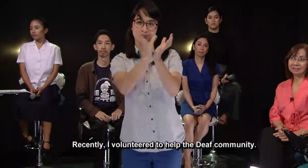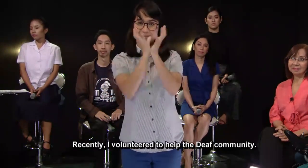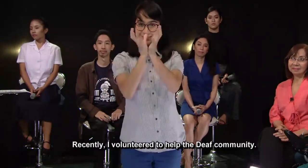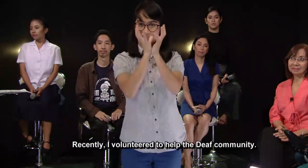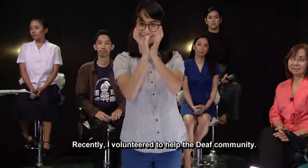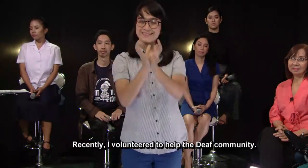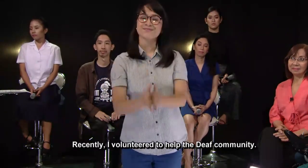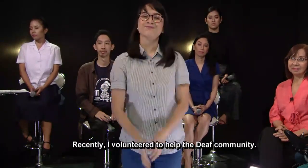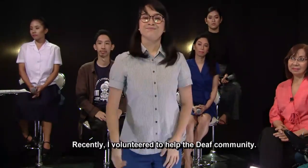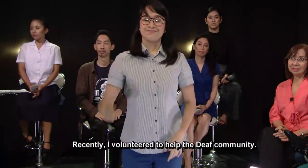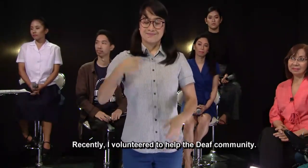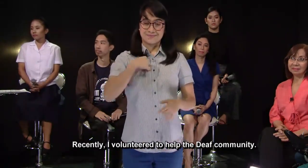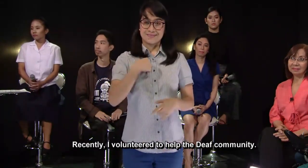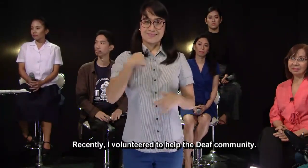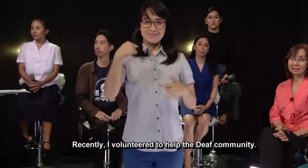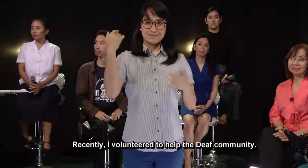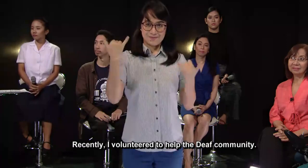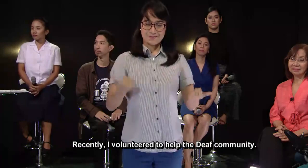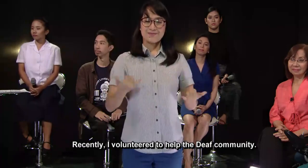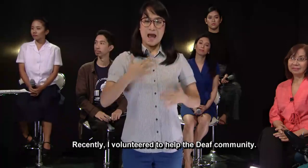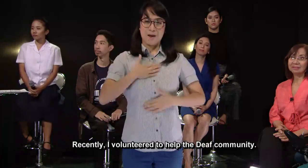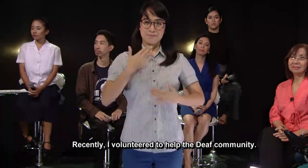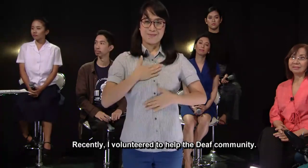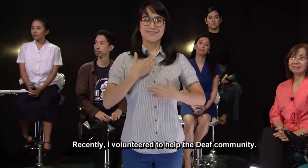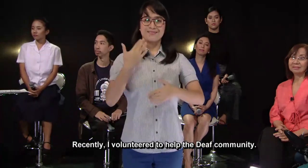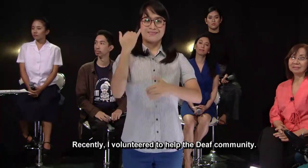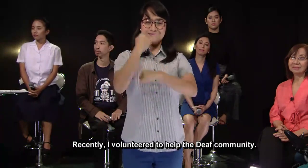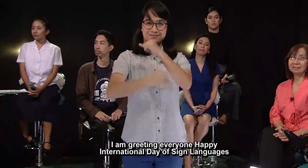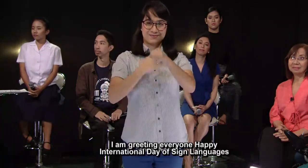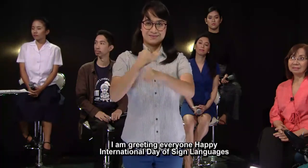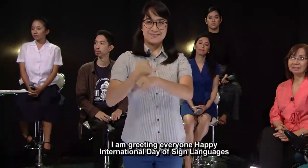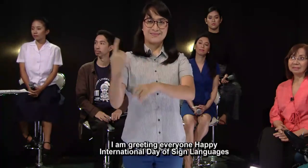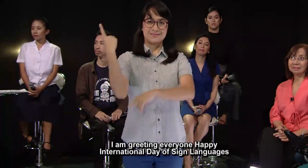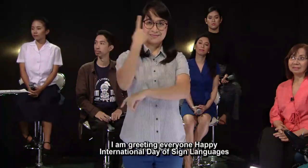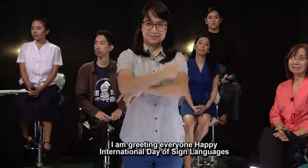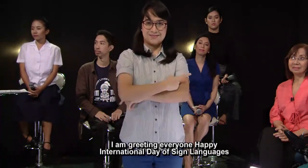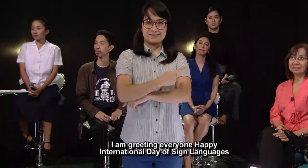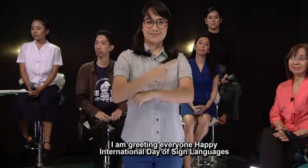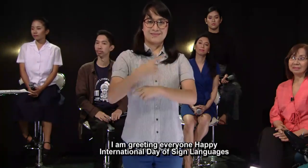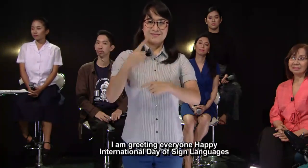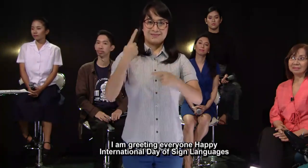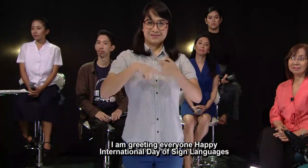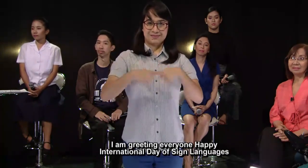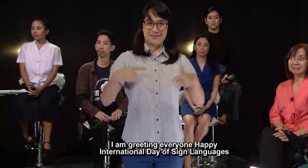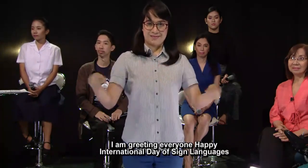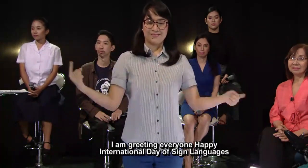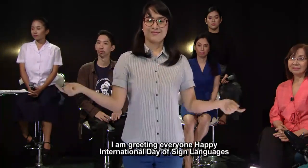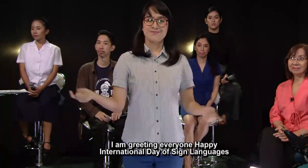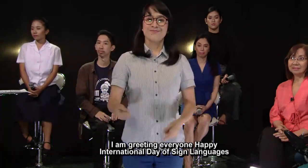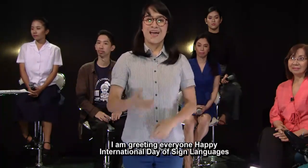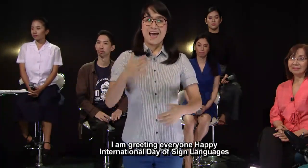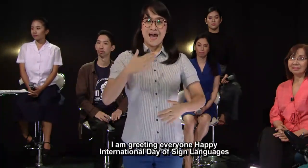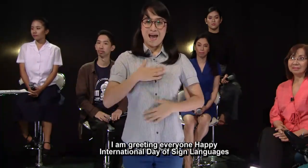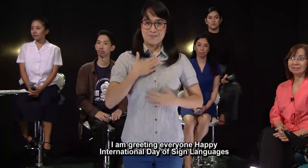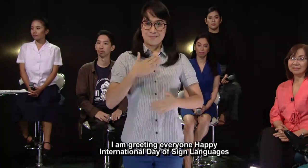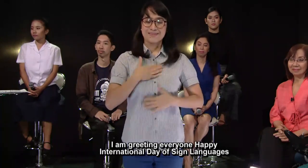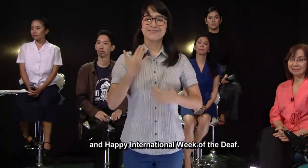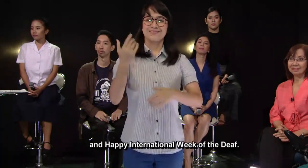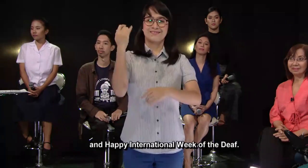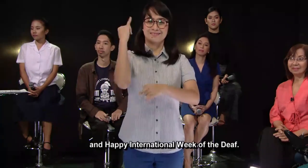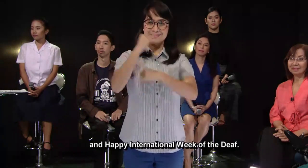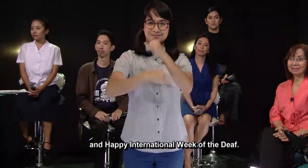Recently, I just volunteered to help the deaf community, and I'm greeting everyone a Happy International Day of Sign